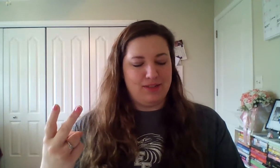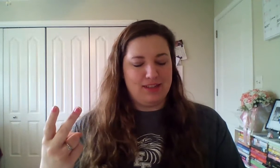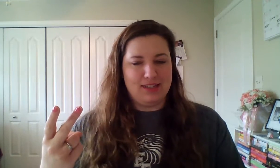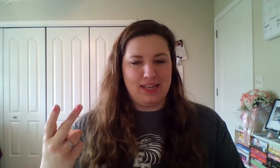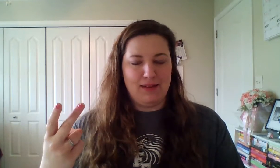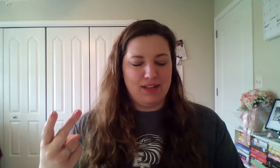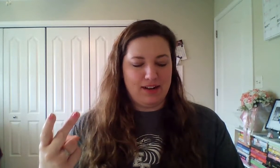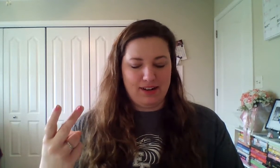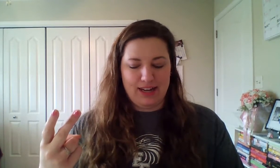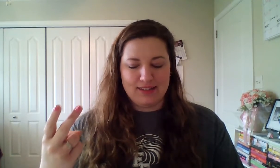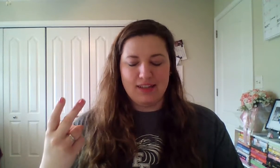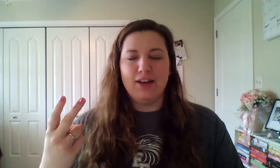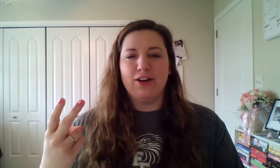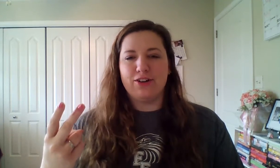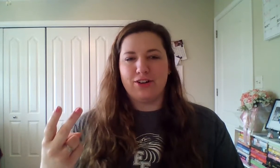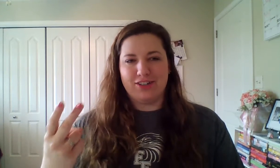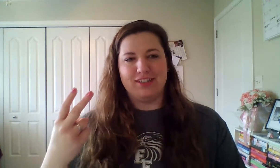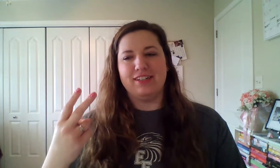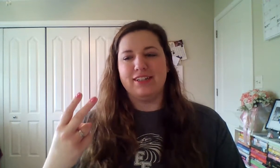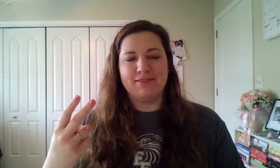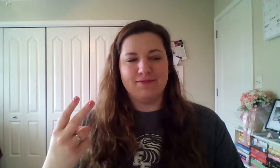with the same letter as could.